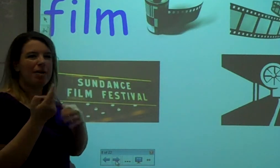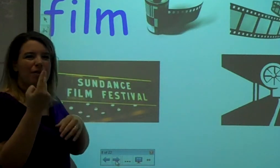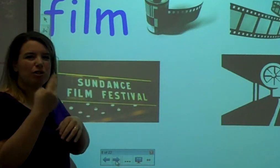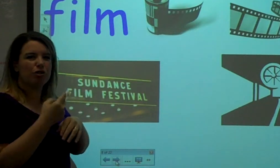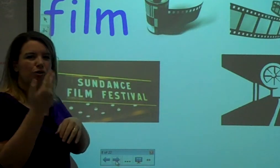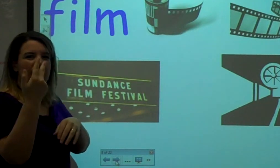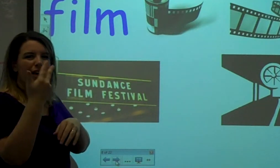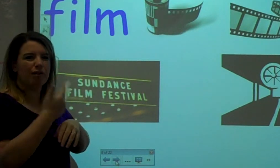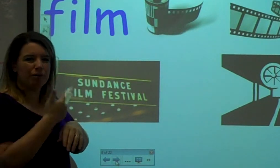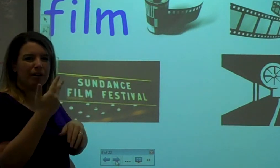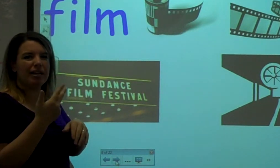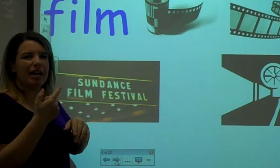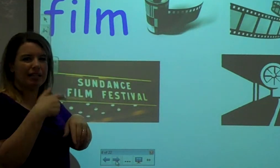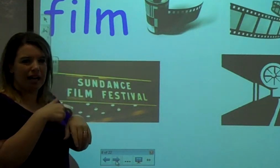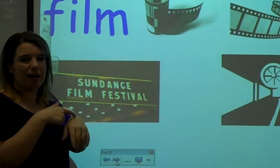over a 2-day or 3-day time.